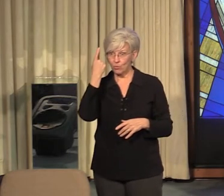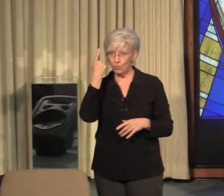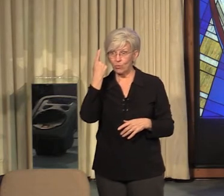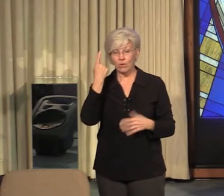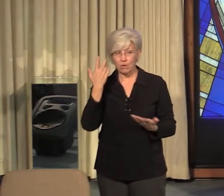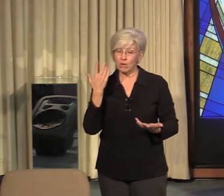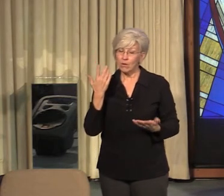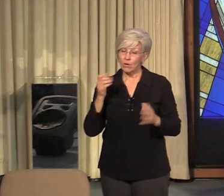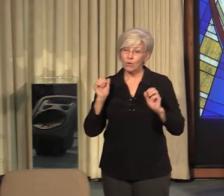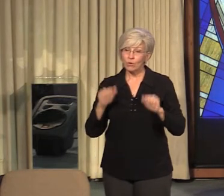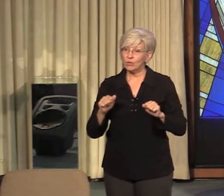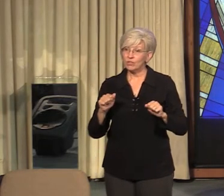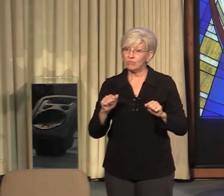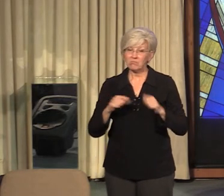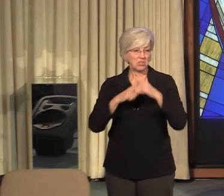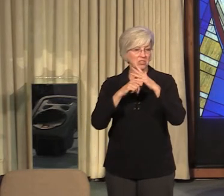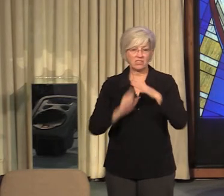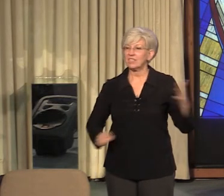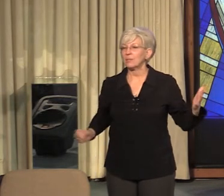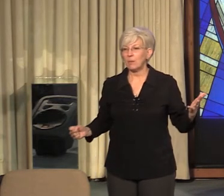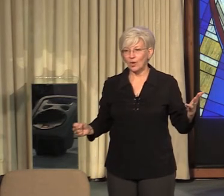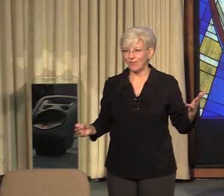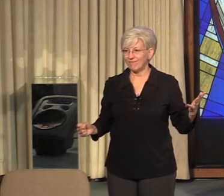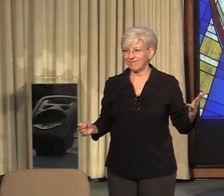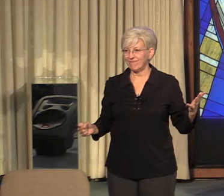disappear in a moment,